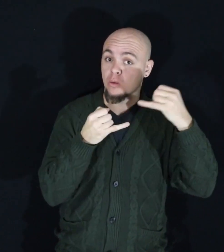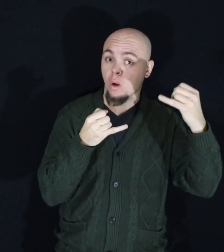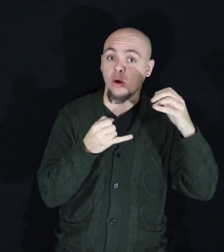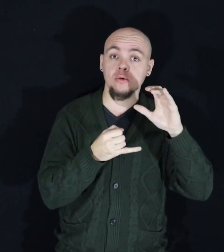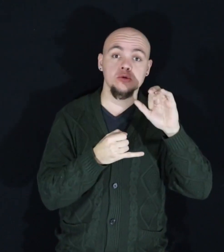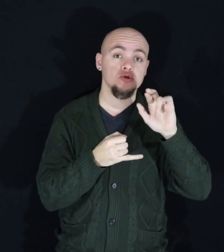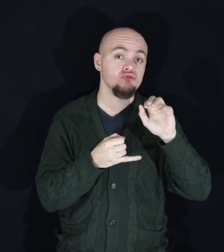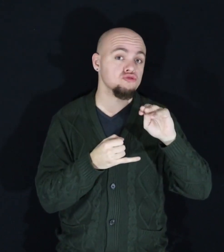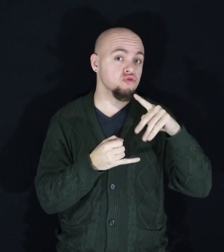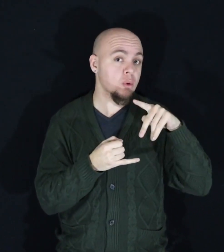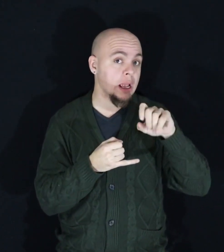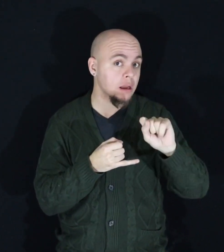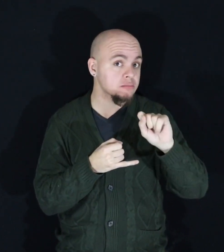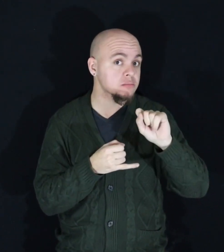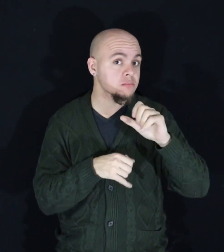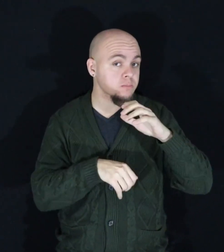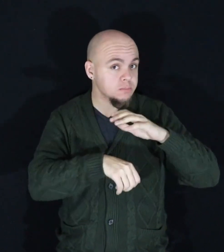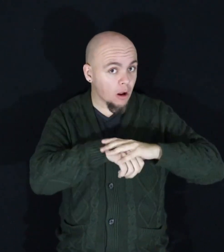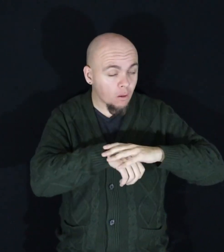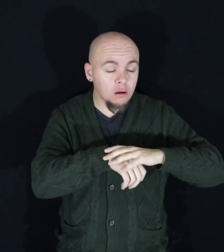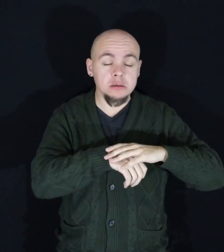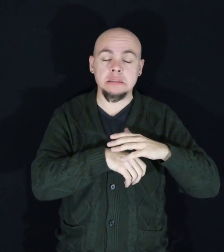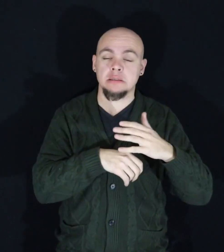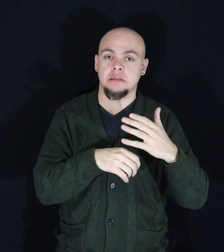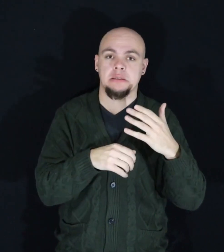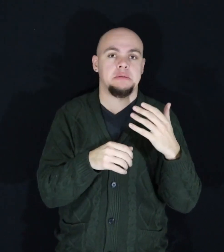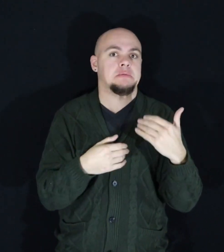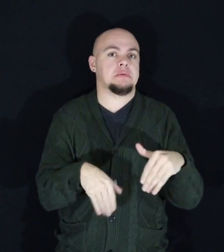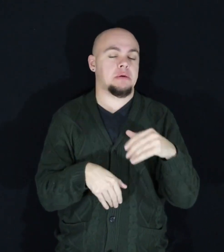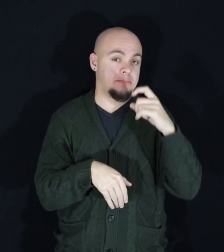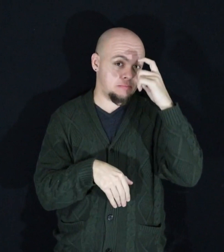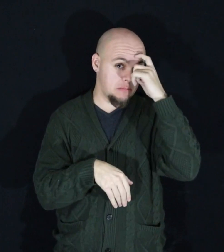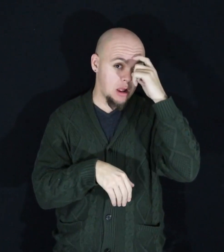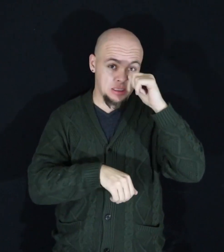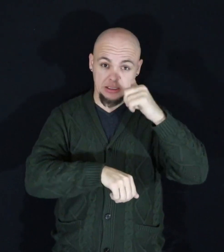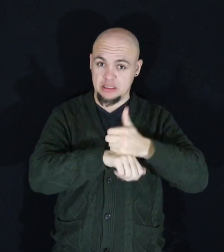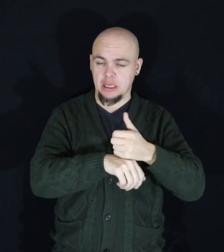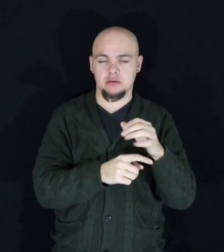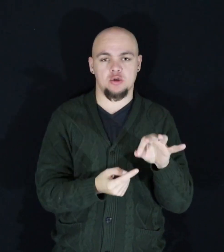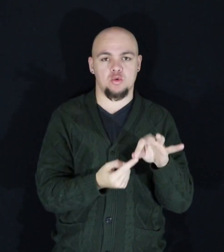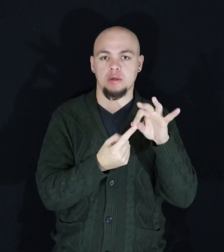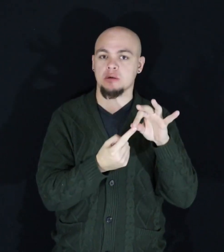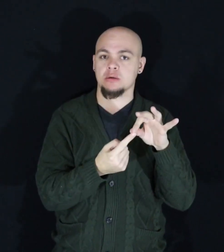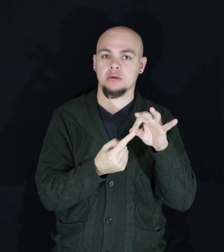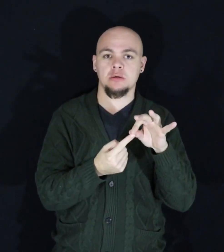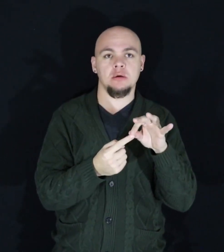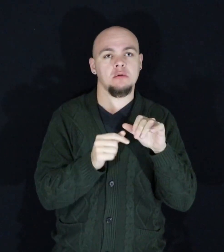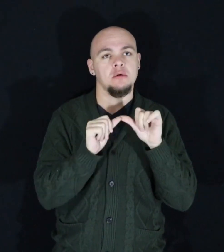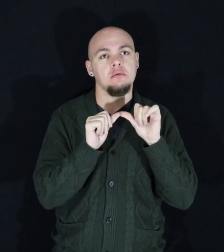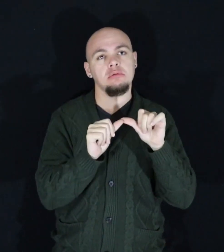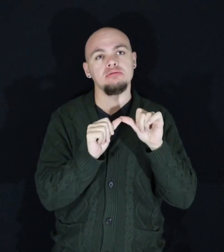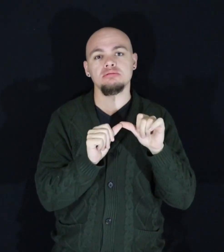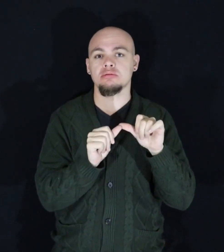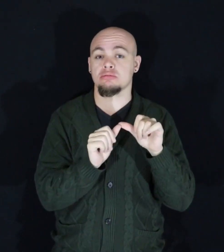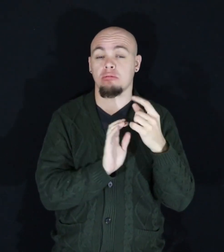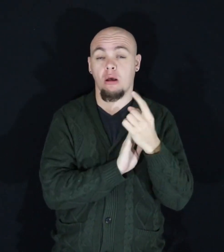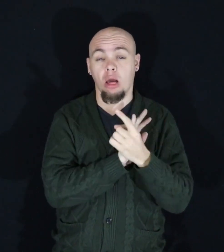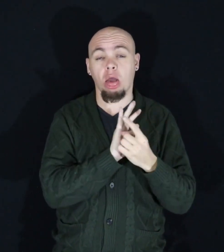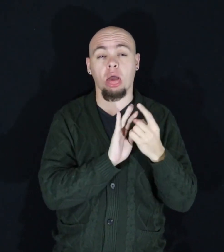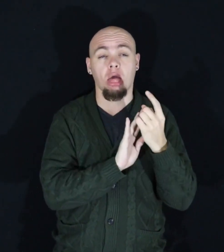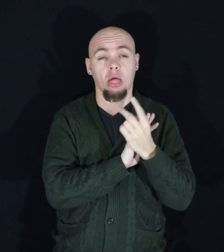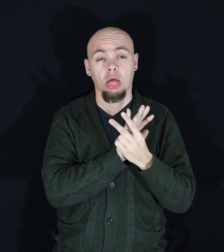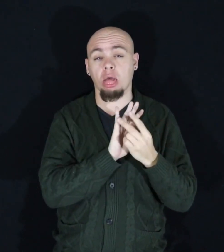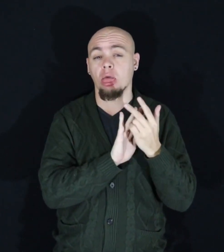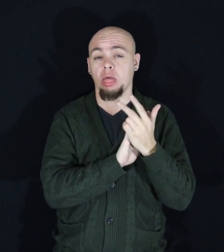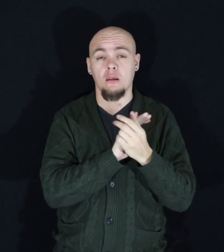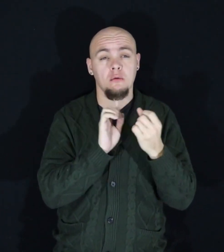ice axes, whatever is involved, and also having a pretty unique mindset, being willing to slog for multiple hours at a time through